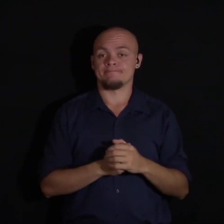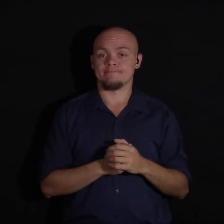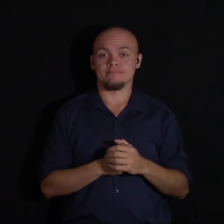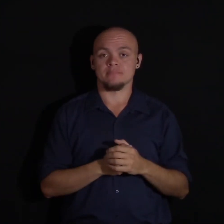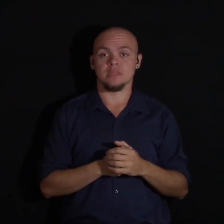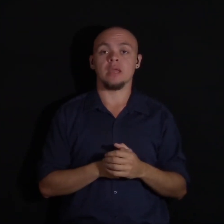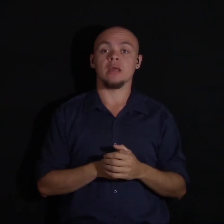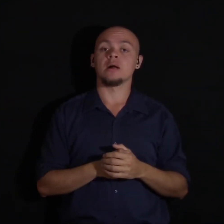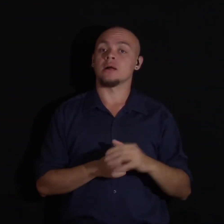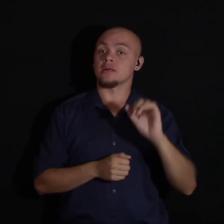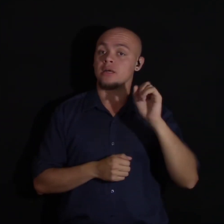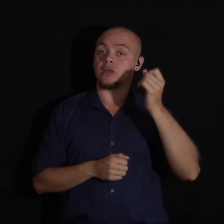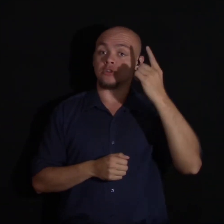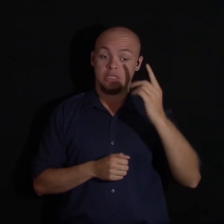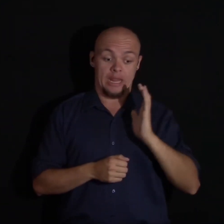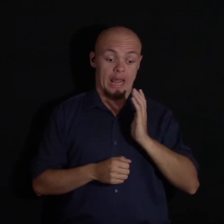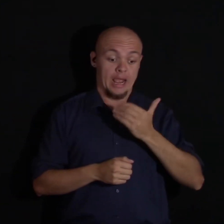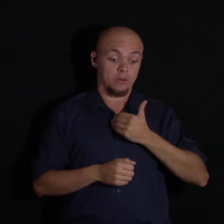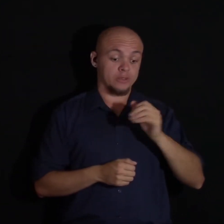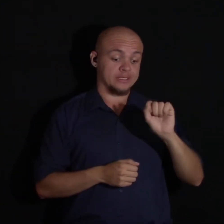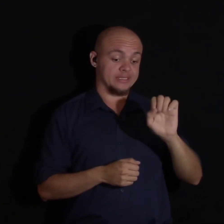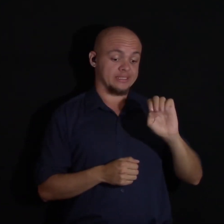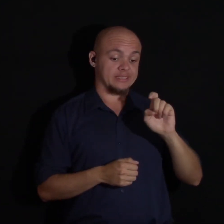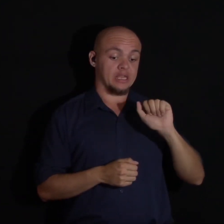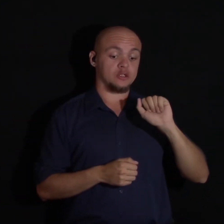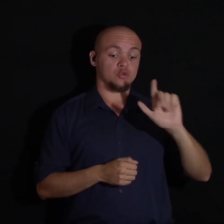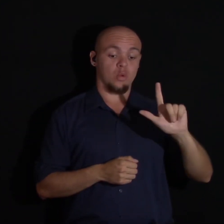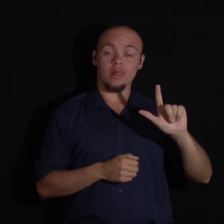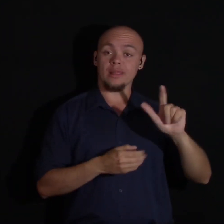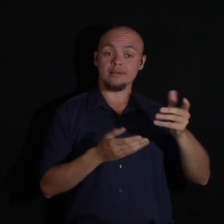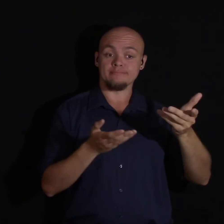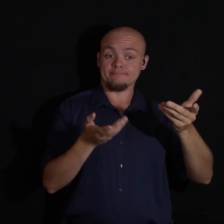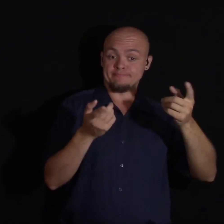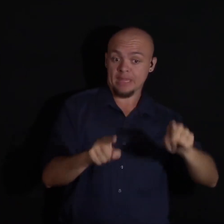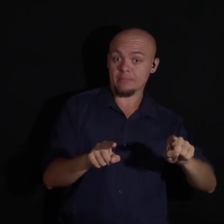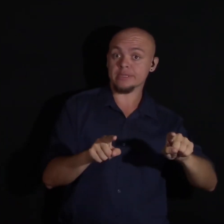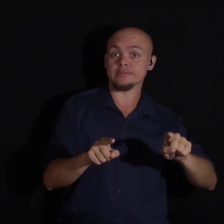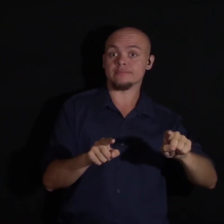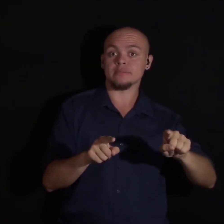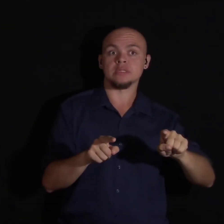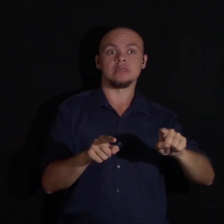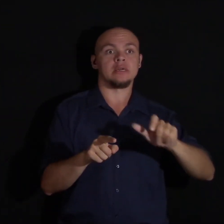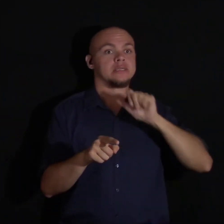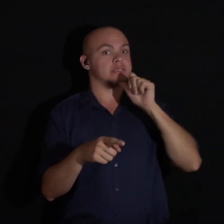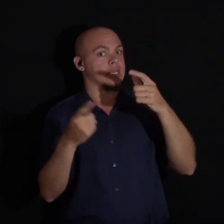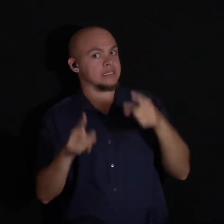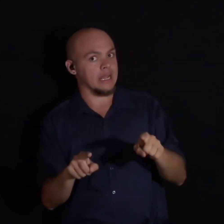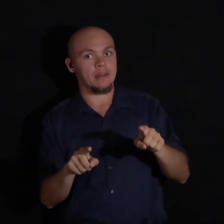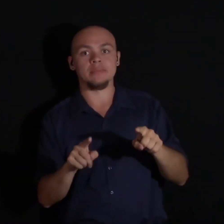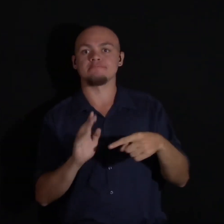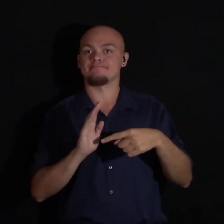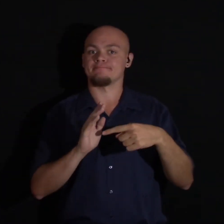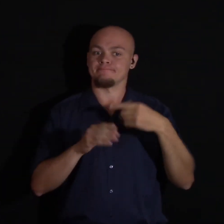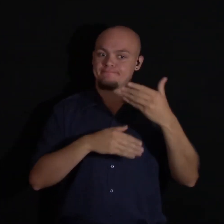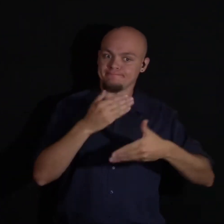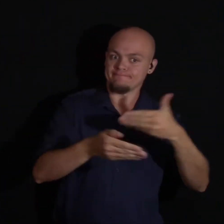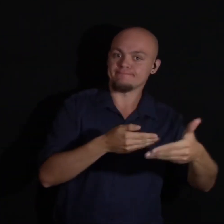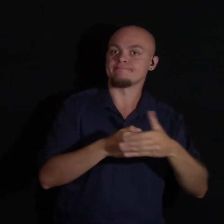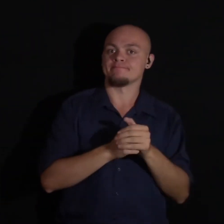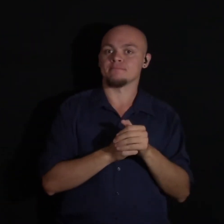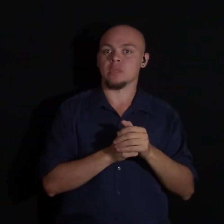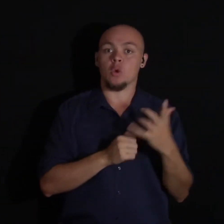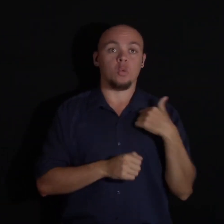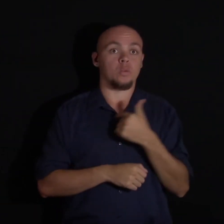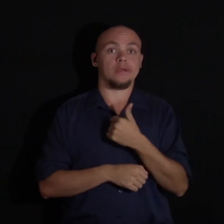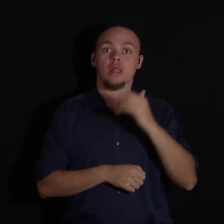in our sexual exchanges and what doesn't happen. We are simultaneously, without realizing it, being bounced